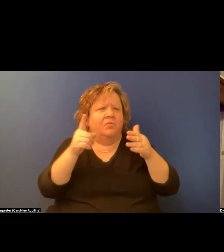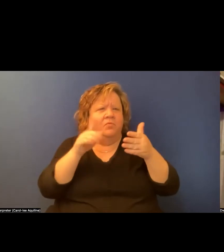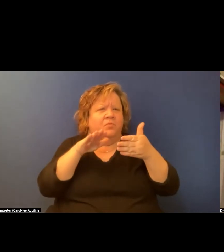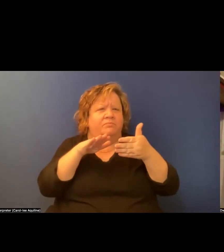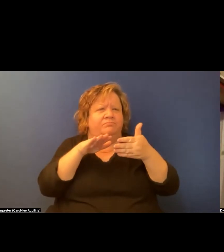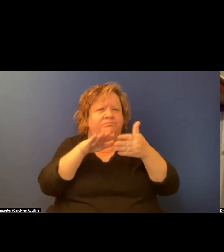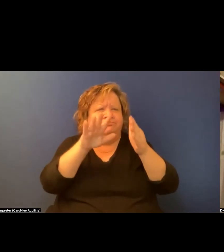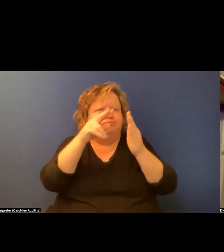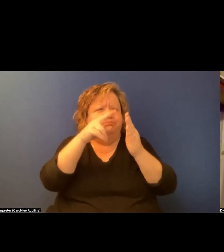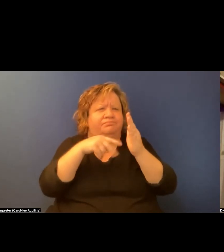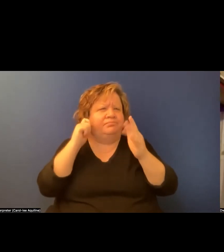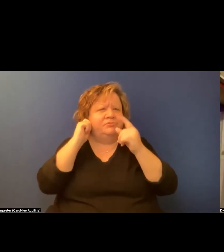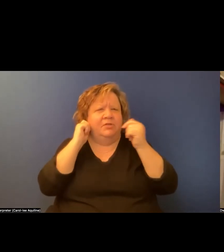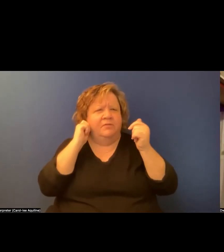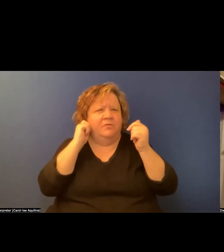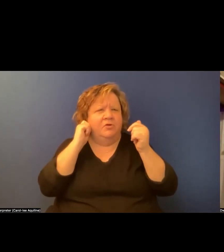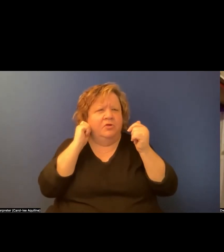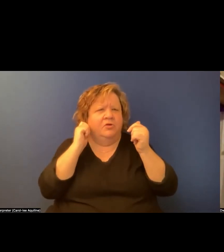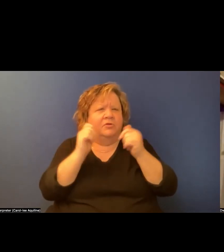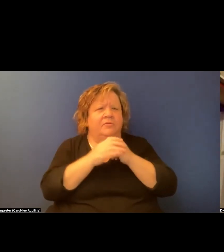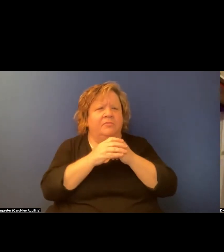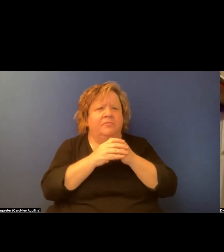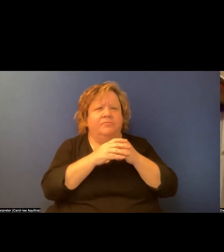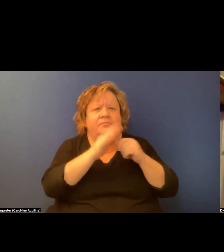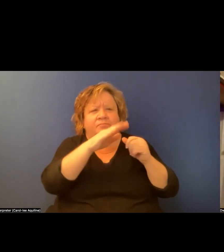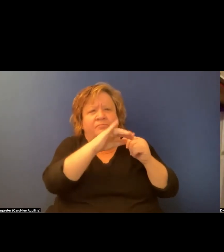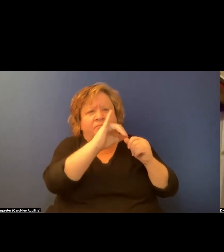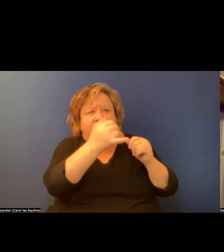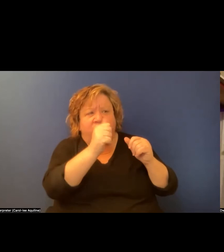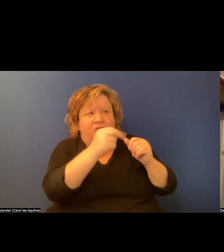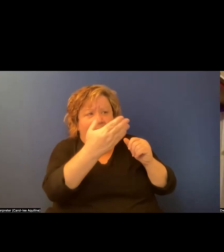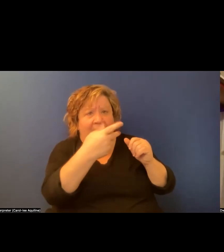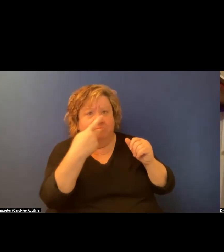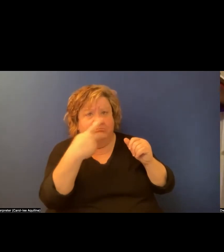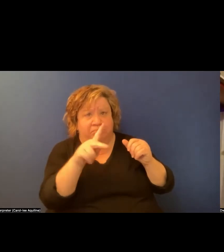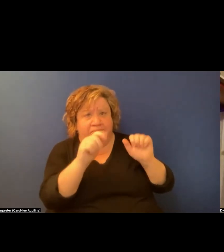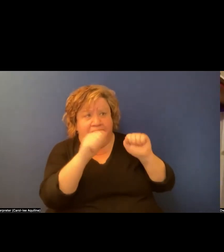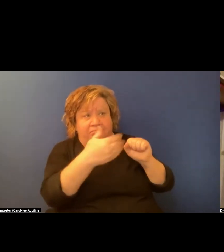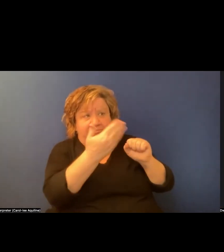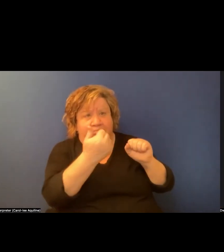Ian, could you please answer these questions? Thank you.